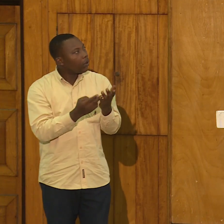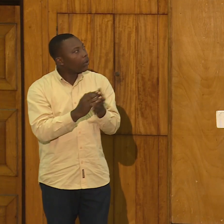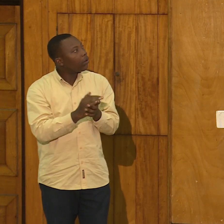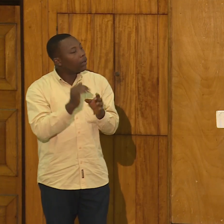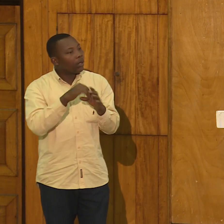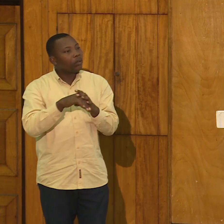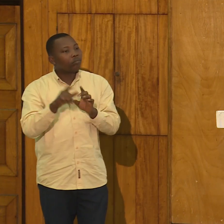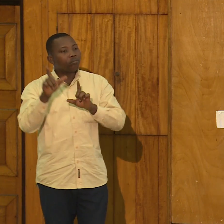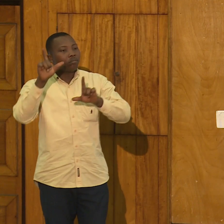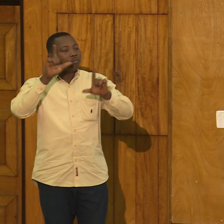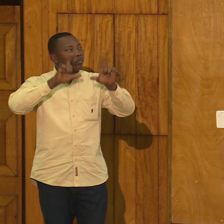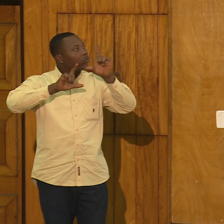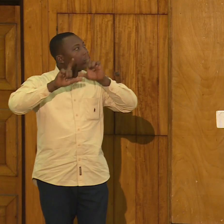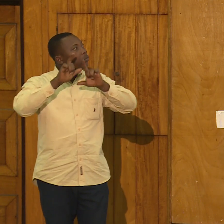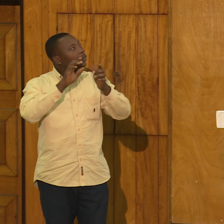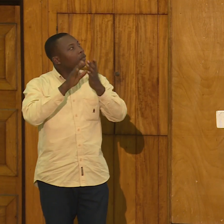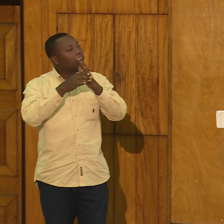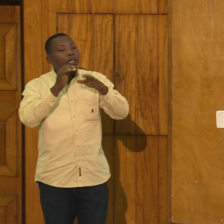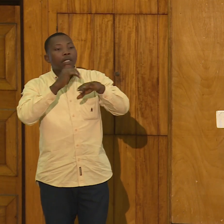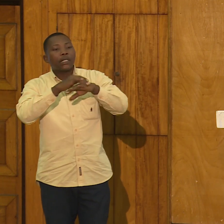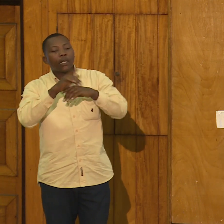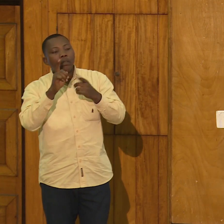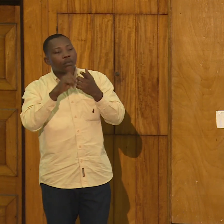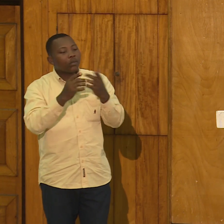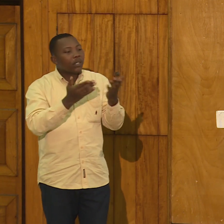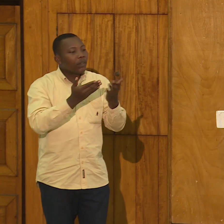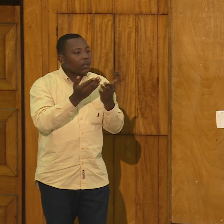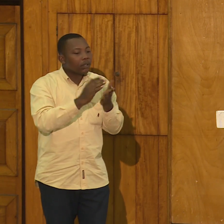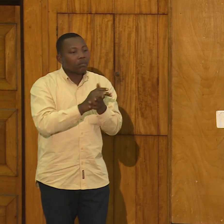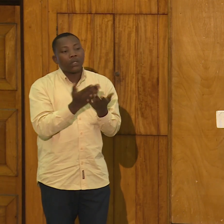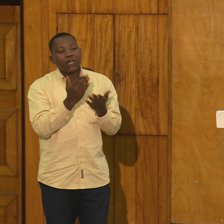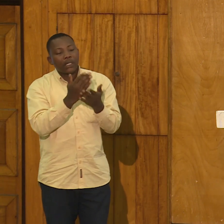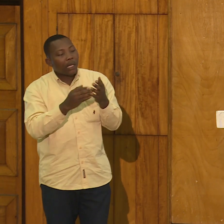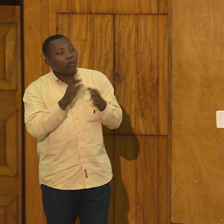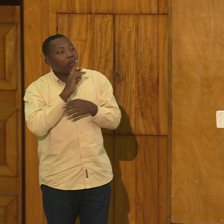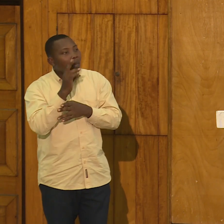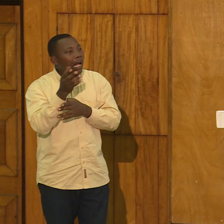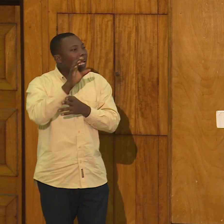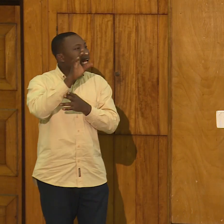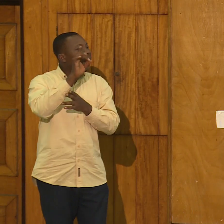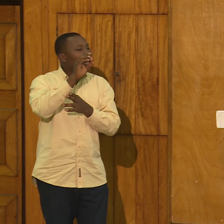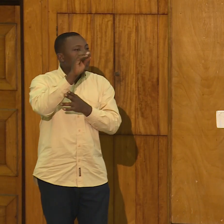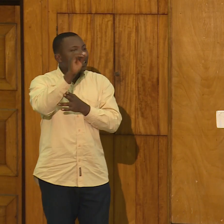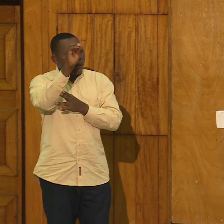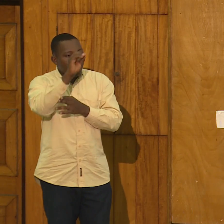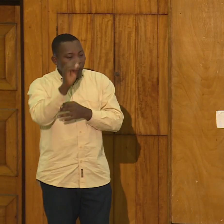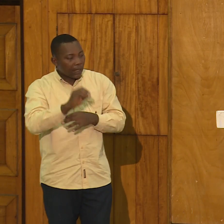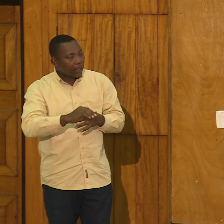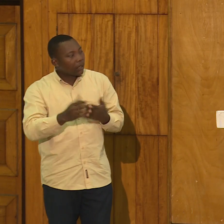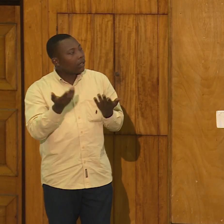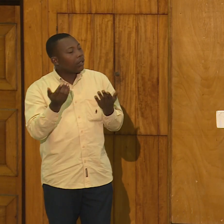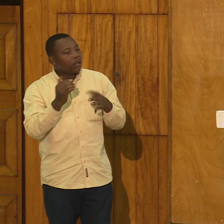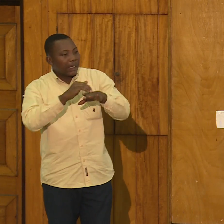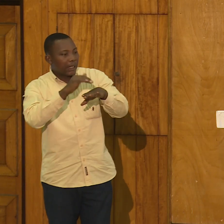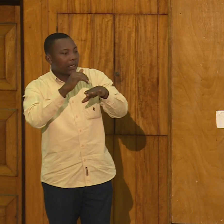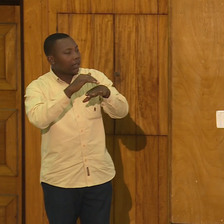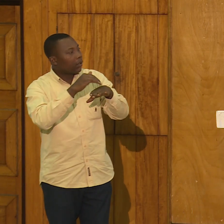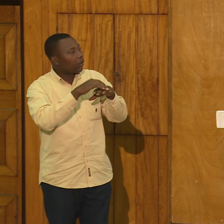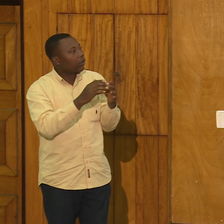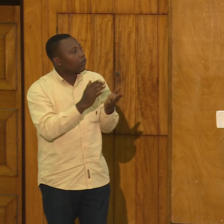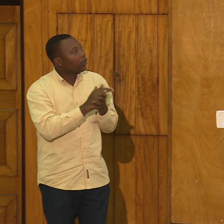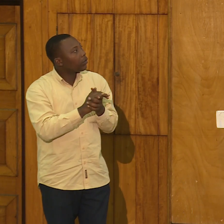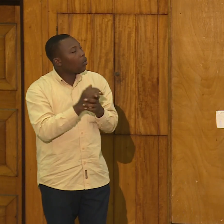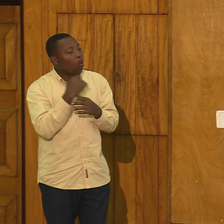ended up being referred for services, about 80% referral. Then our redeemed referrals, then who